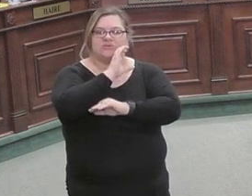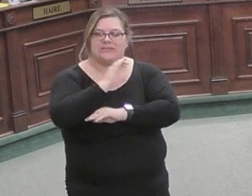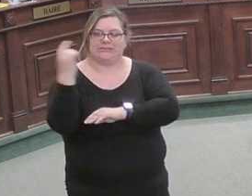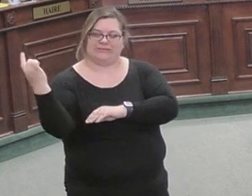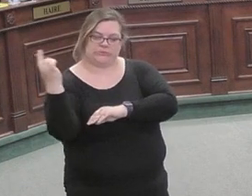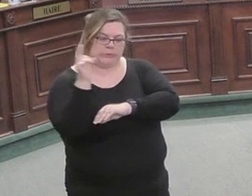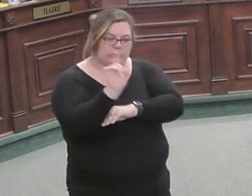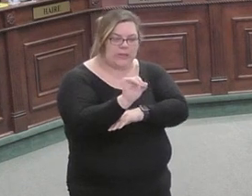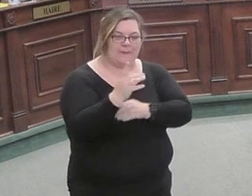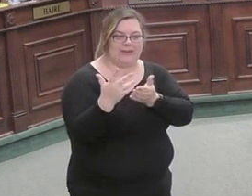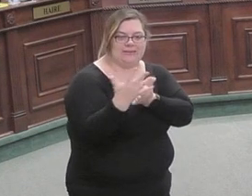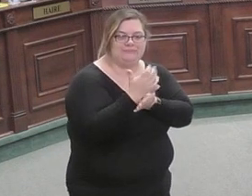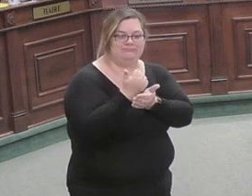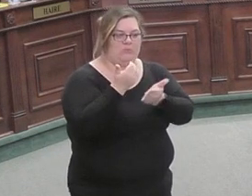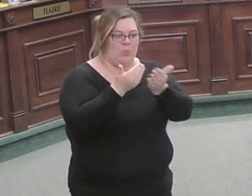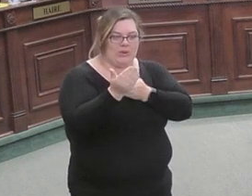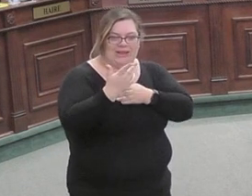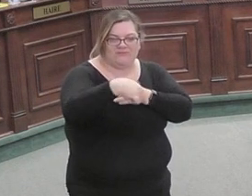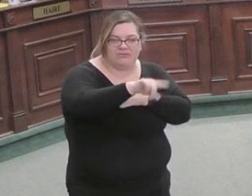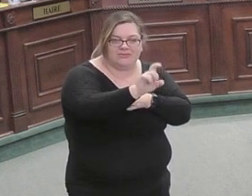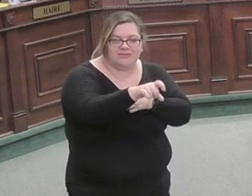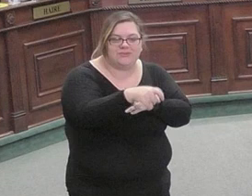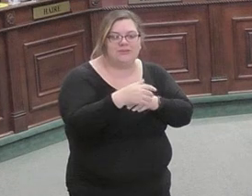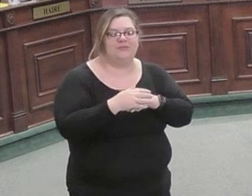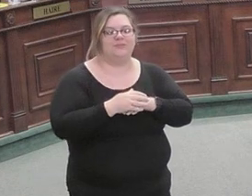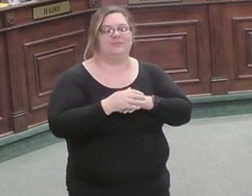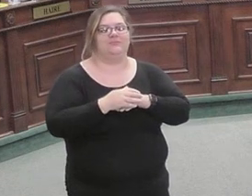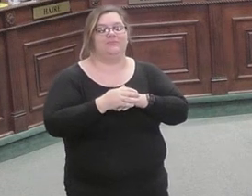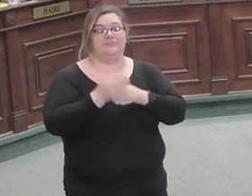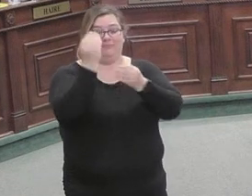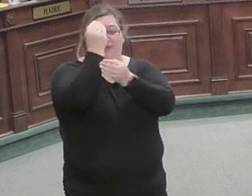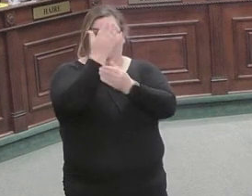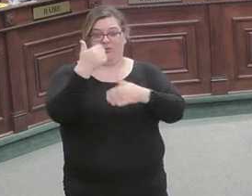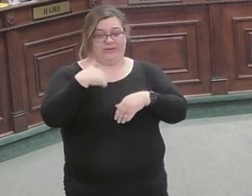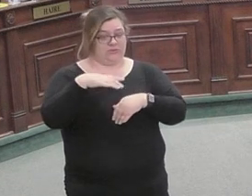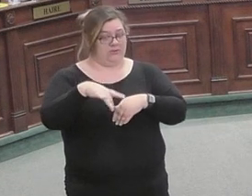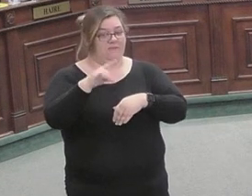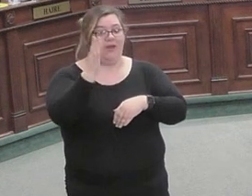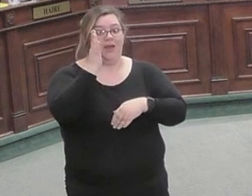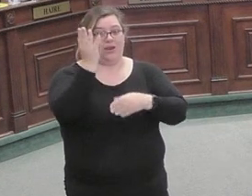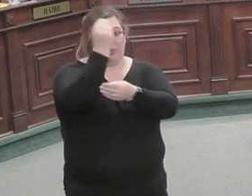necessary things that they need. So any information I found on that, I'll share it with